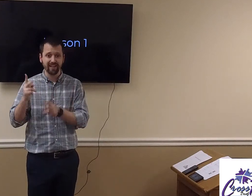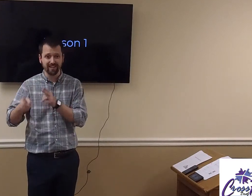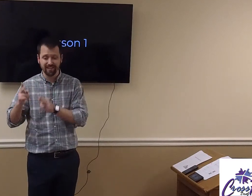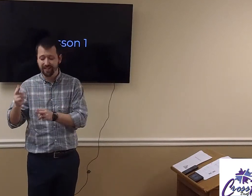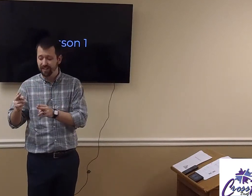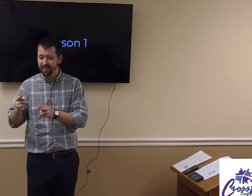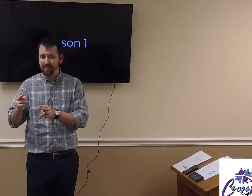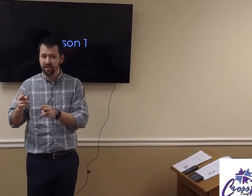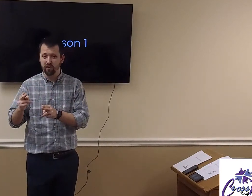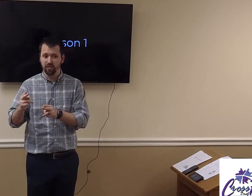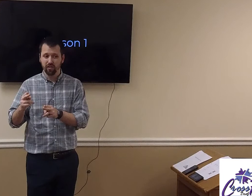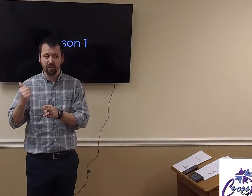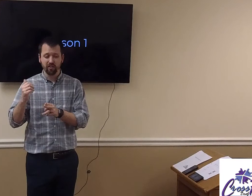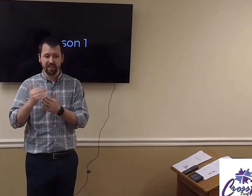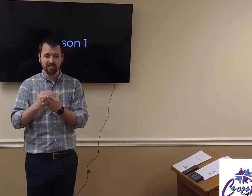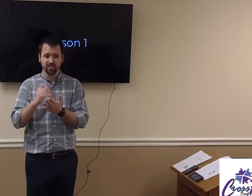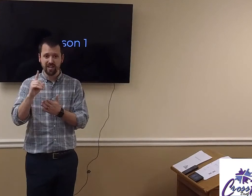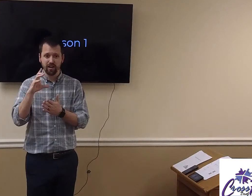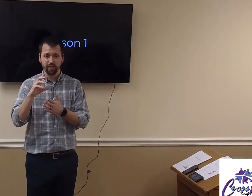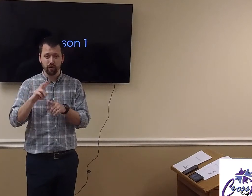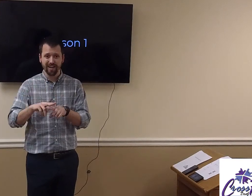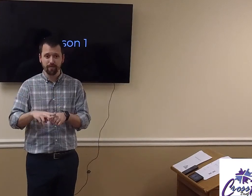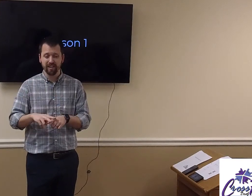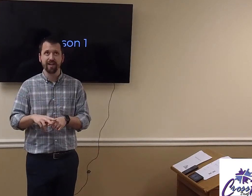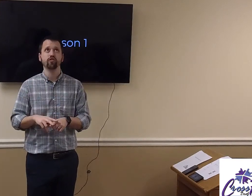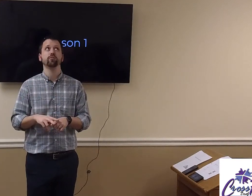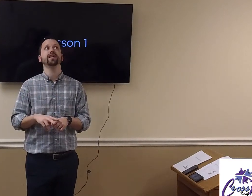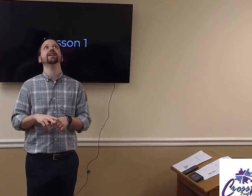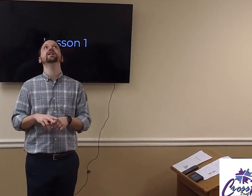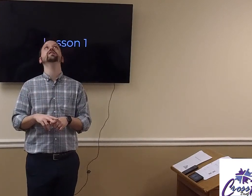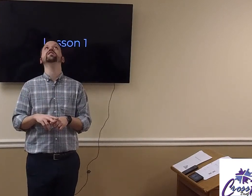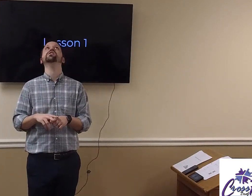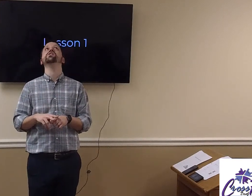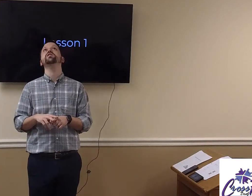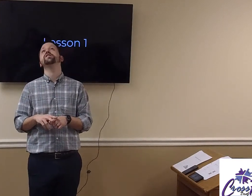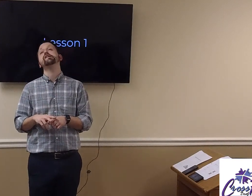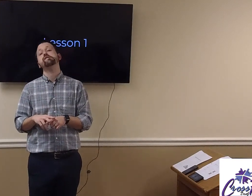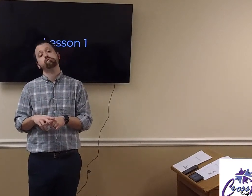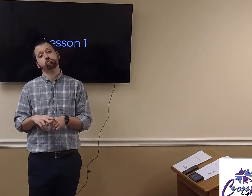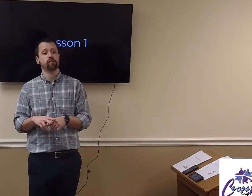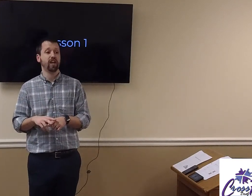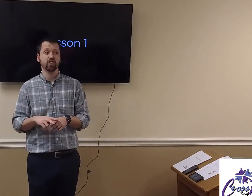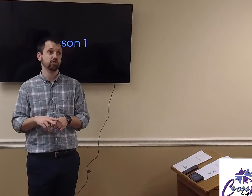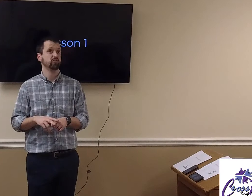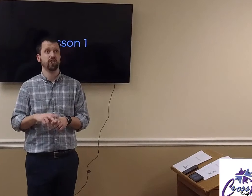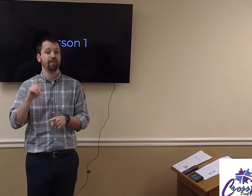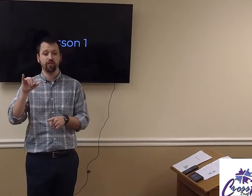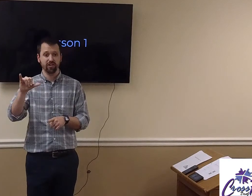And, those other lessons just had 100 vocab, and that took me, like, forever to